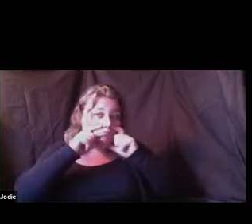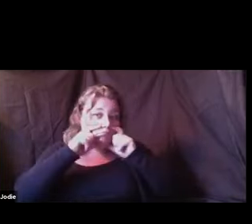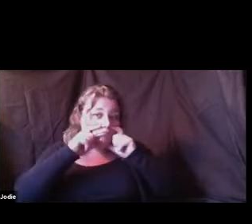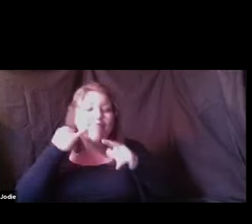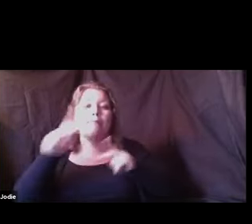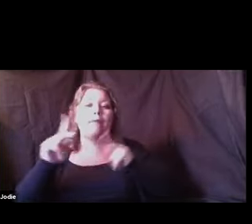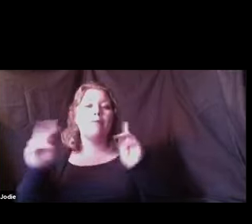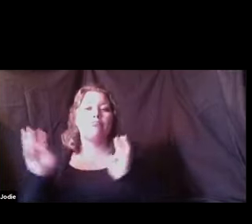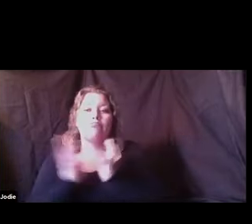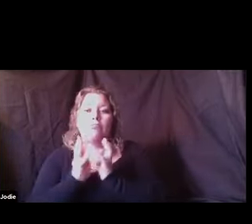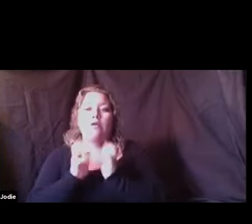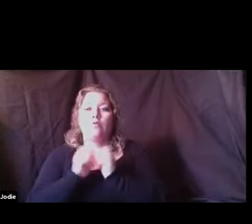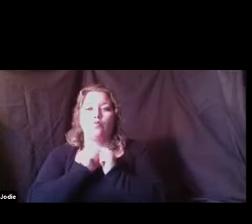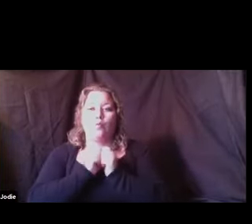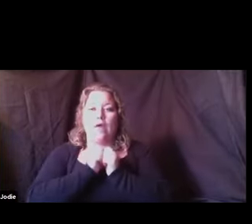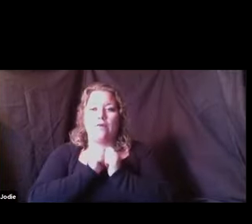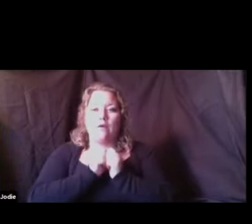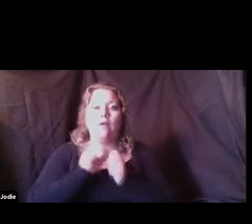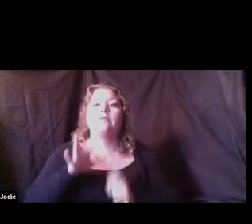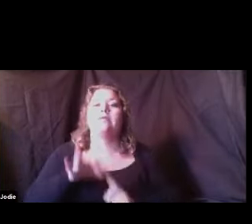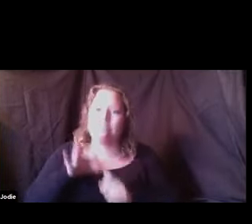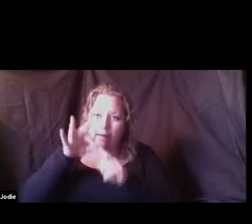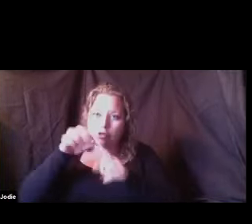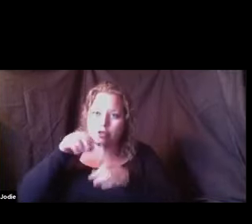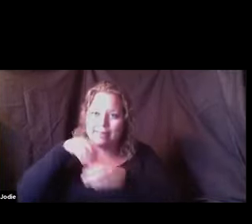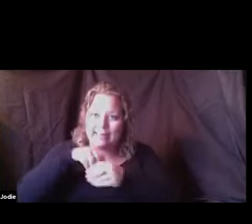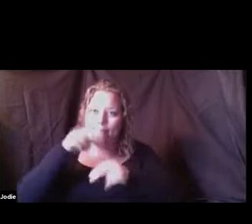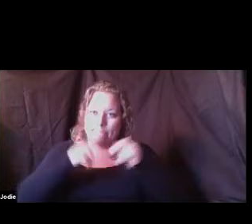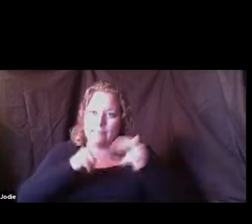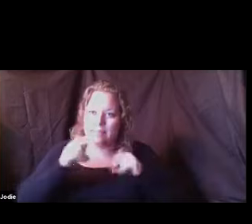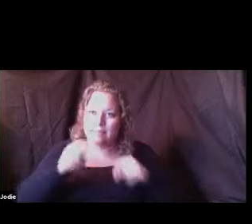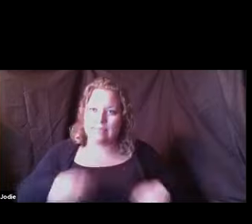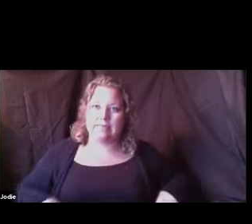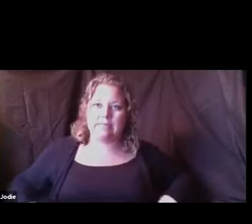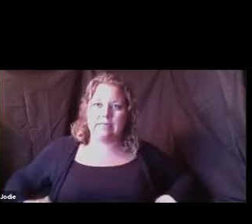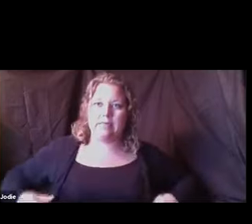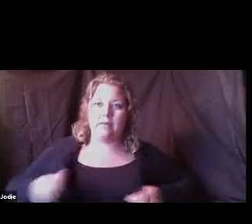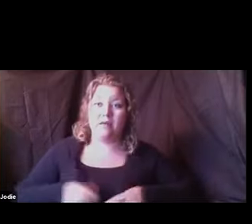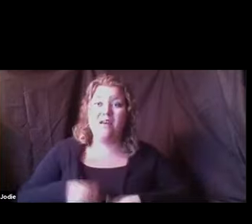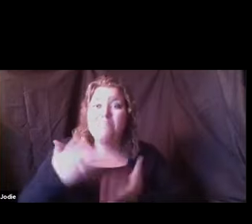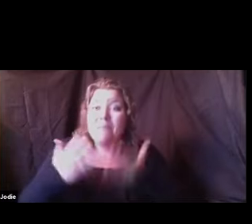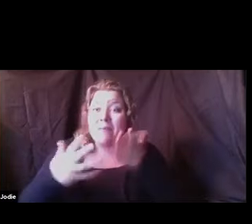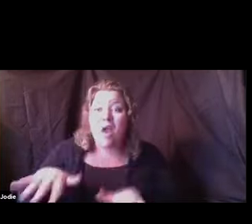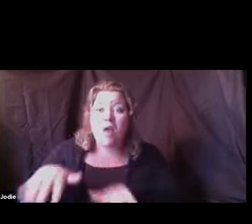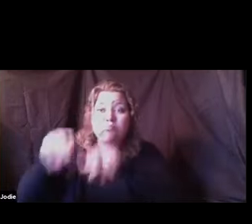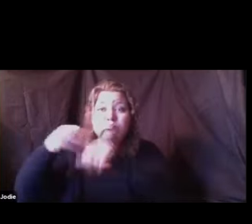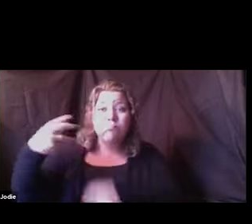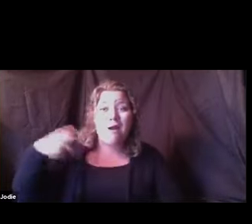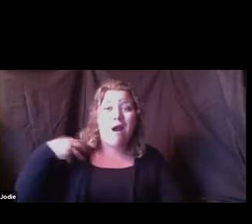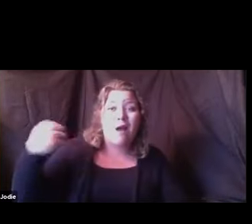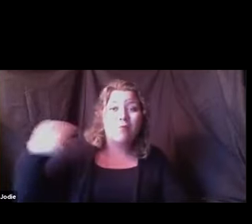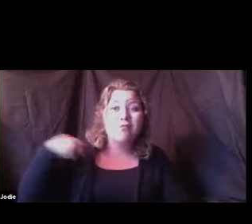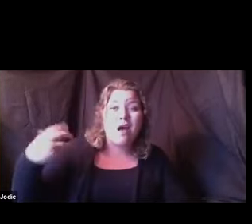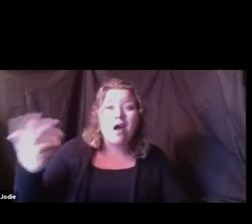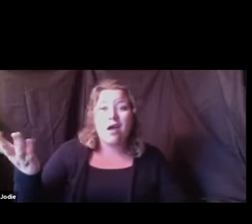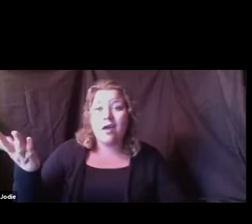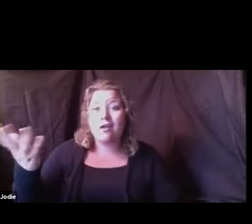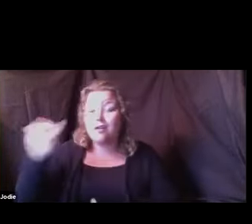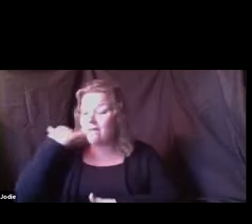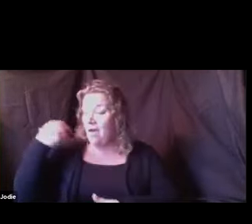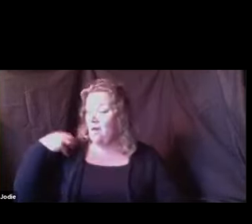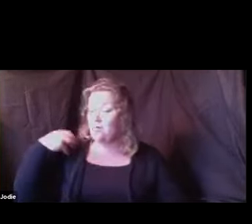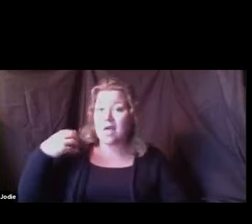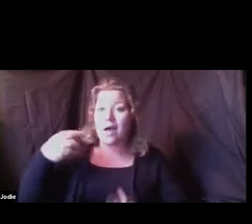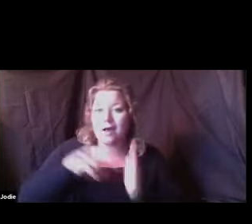gatherings, especially when they're indoors. If you can have those smaller gatherings outside, the risk level goes down